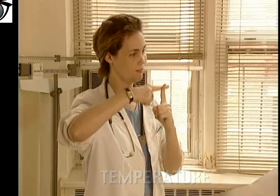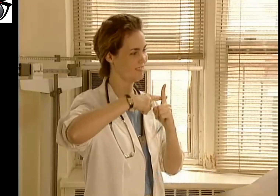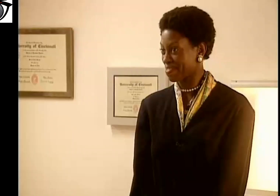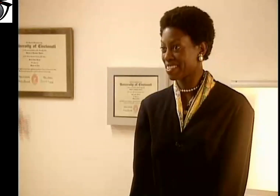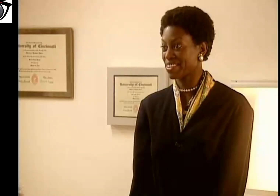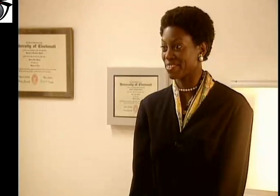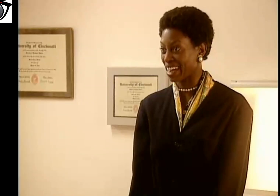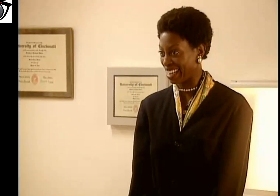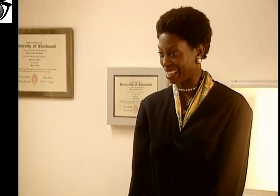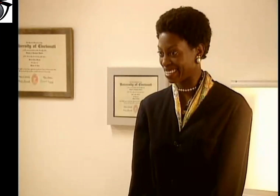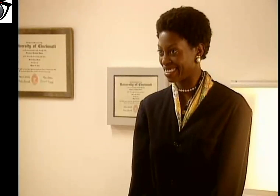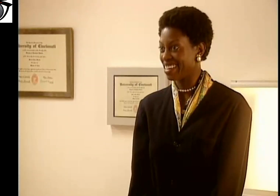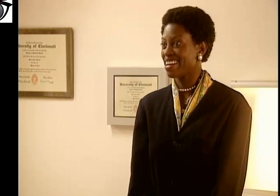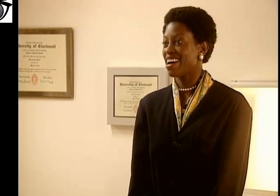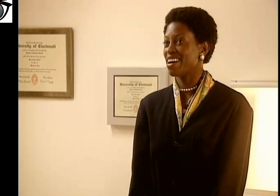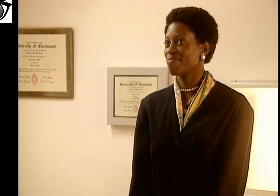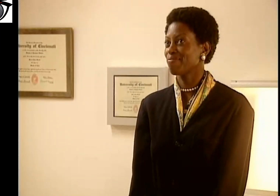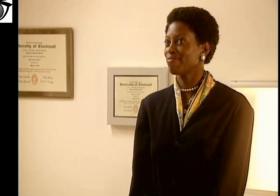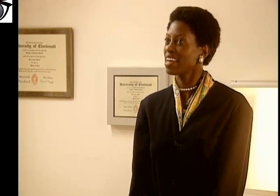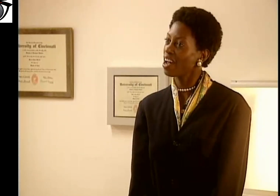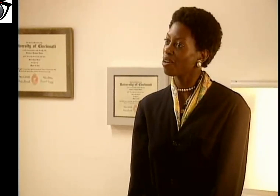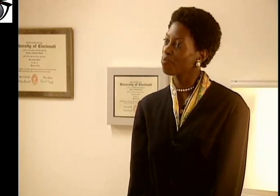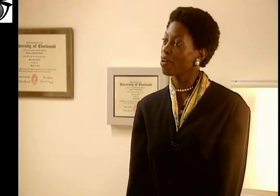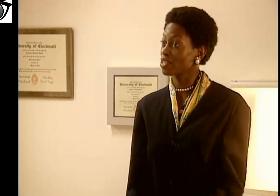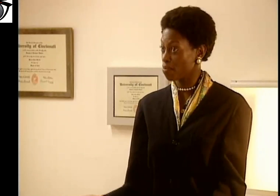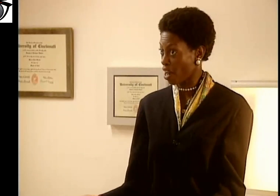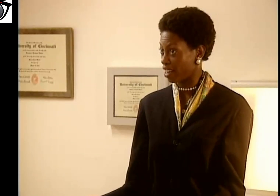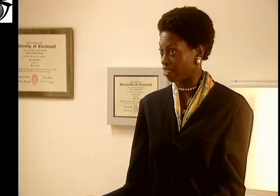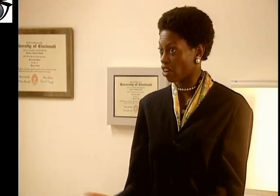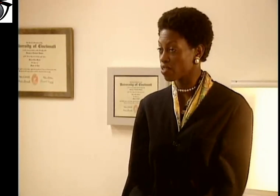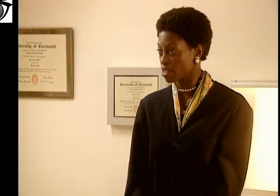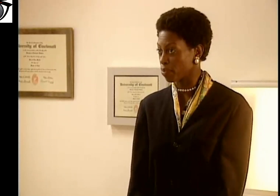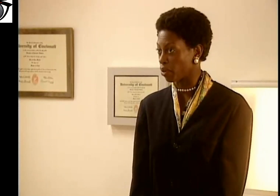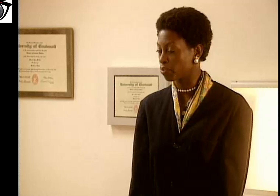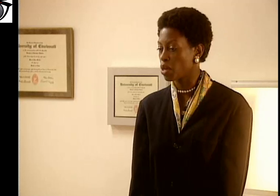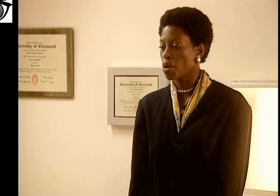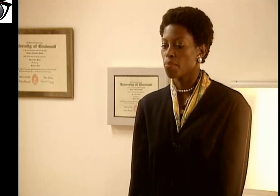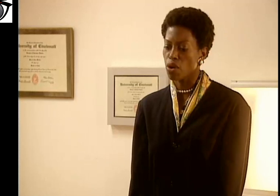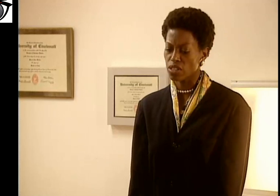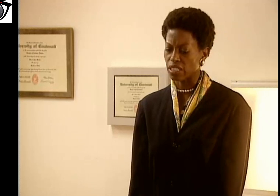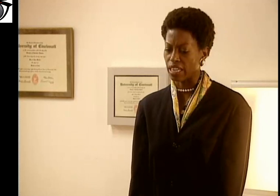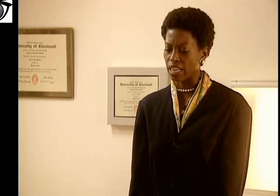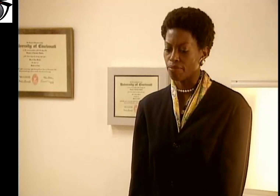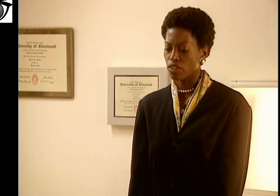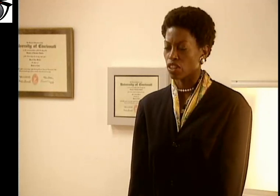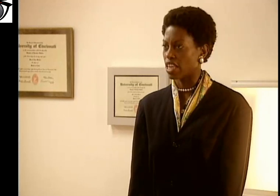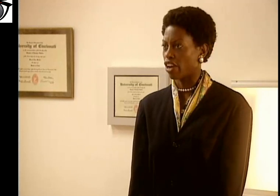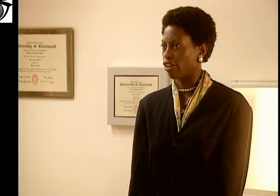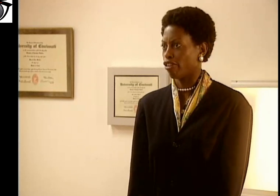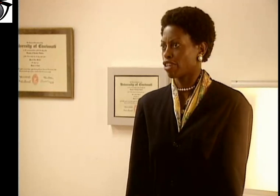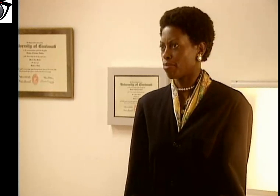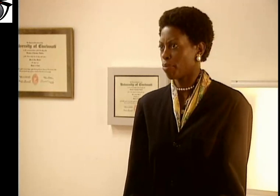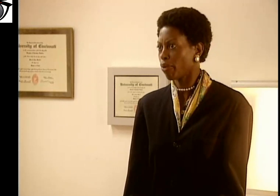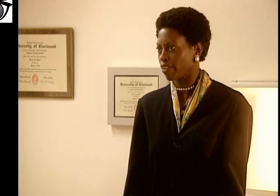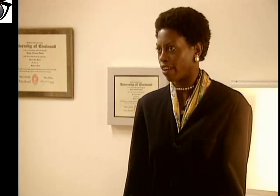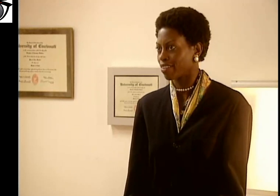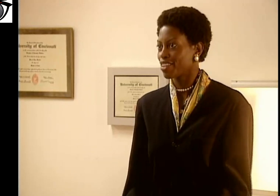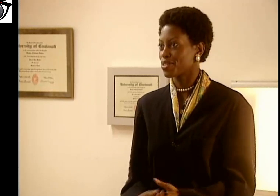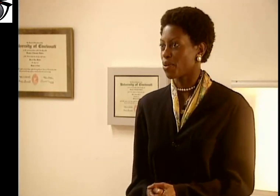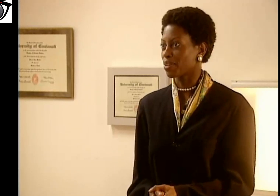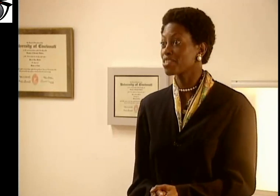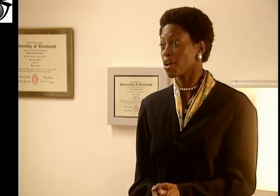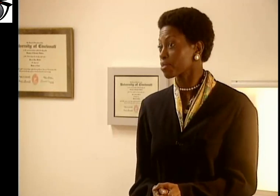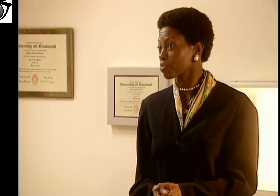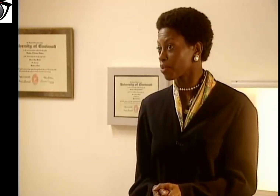Temperature. Great. Now, parts of the body are simple. Mostly, they are done by